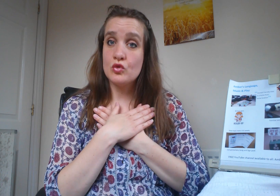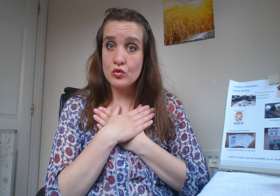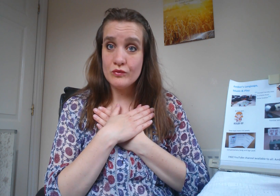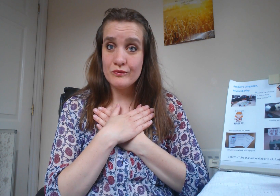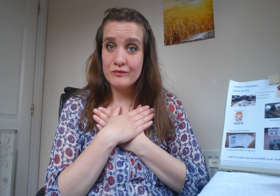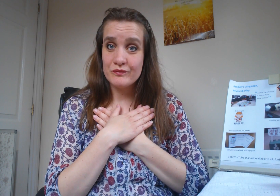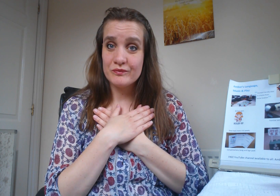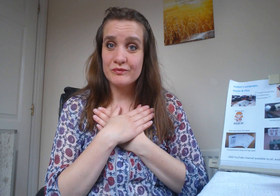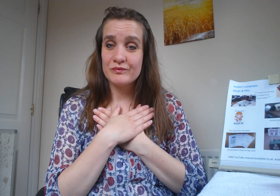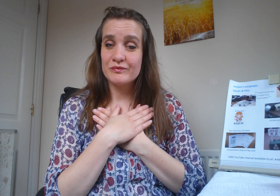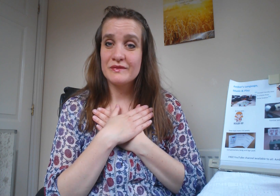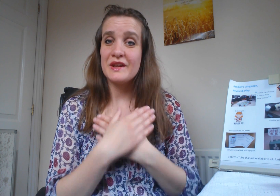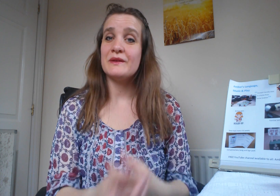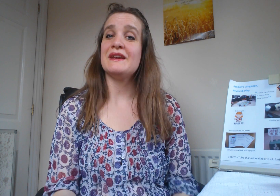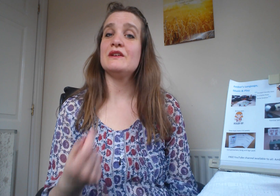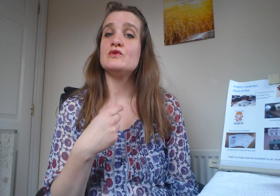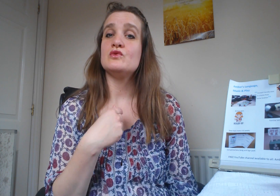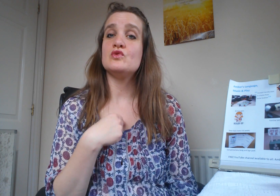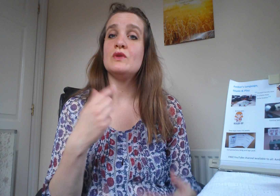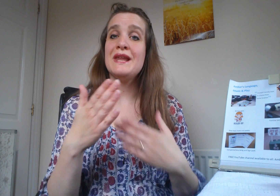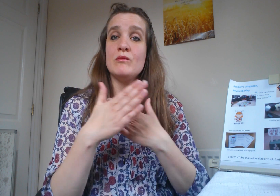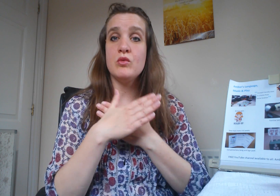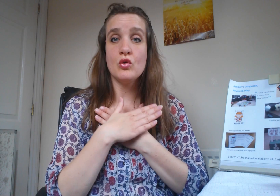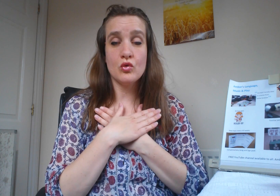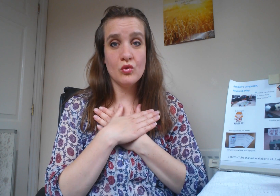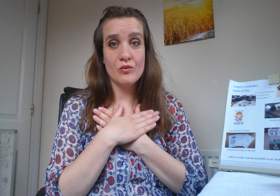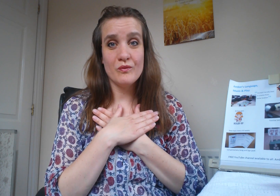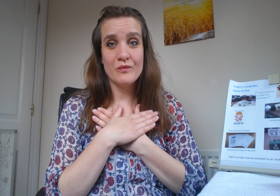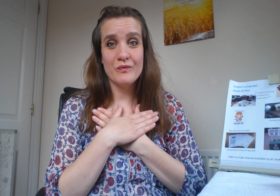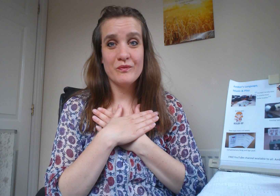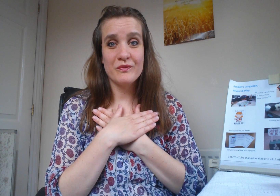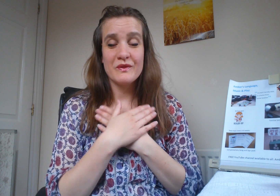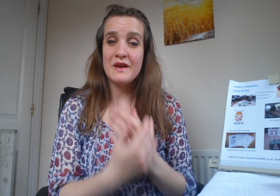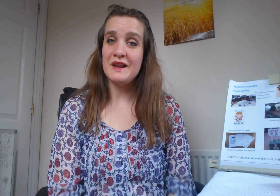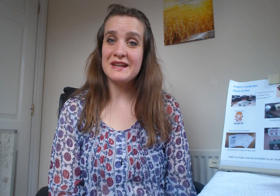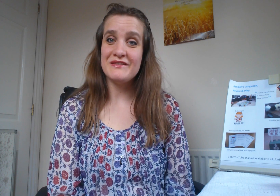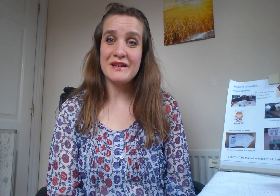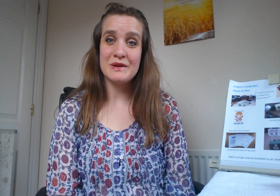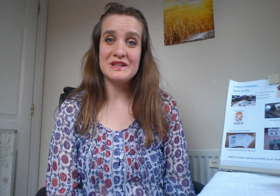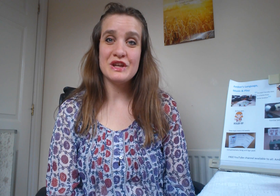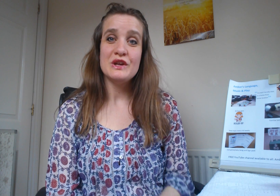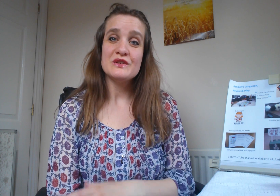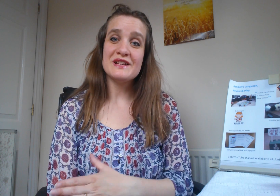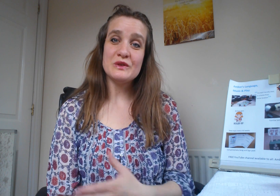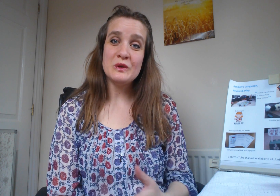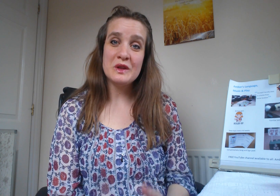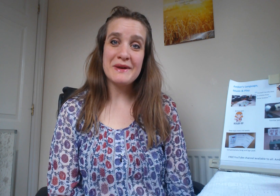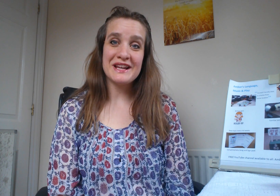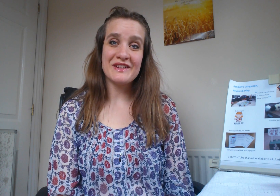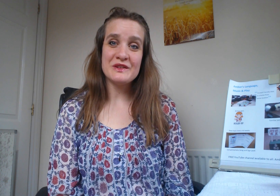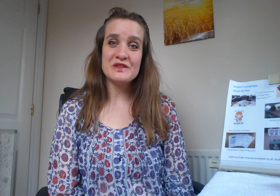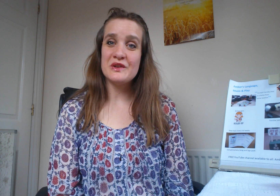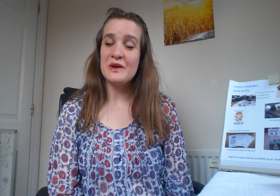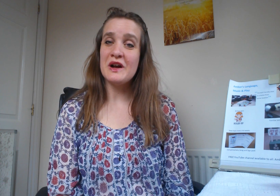beaucoup. Okay, je l'aime beaucoup. I like it very much. So that's all the background to